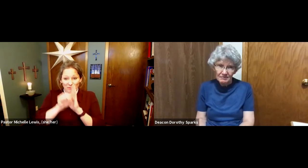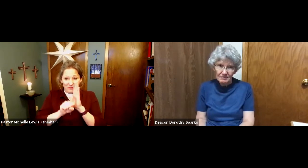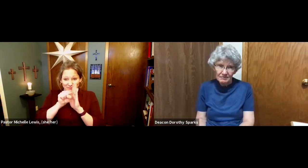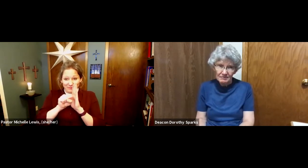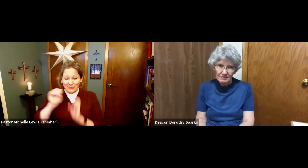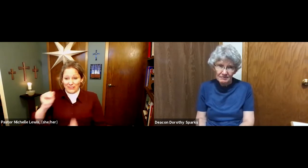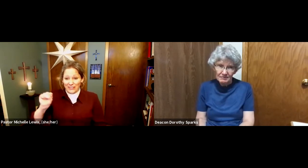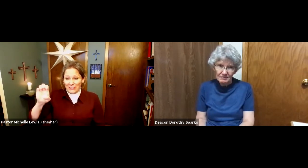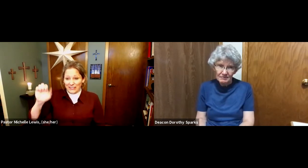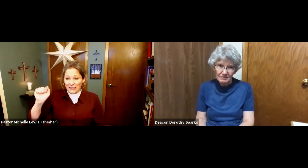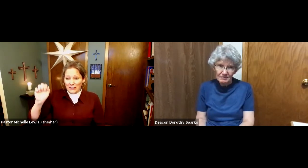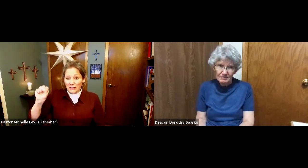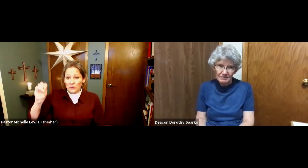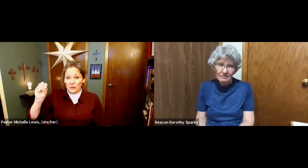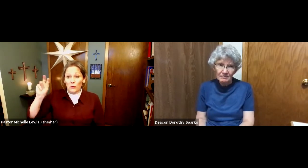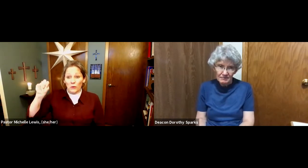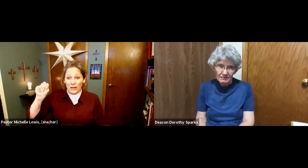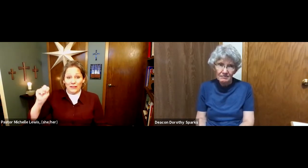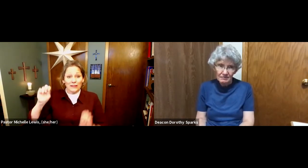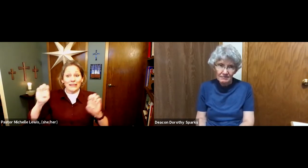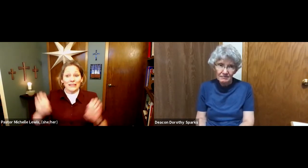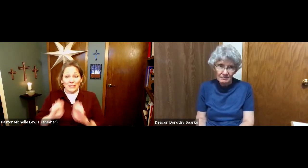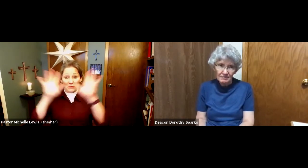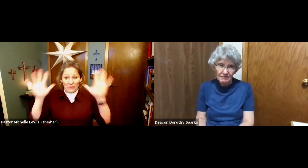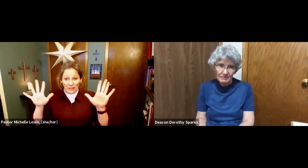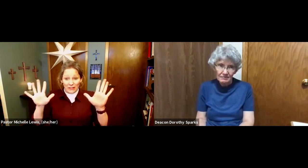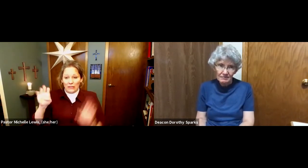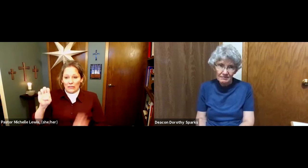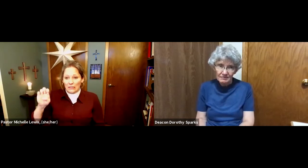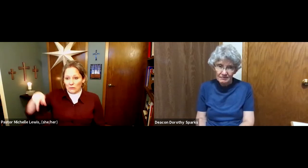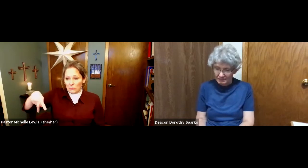Yeah. Today is the start of the Epiphany season.